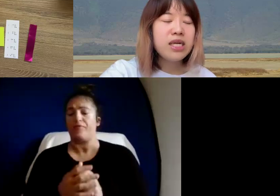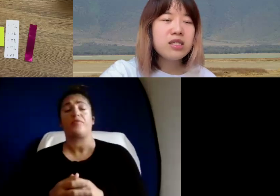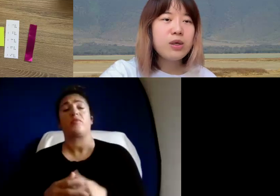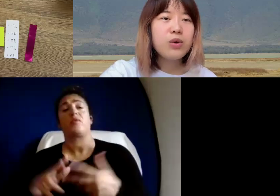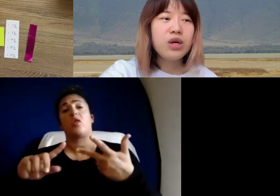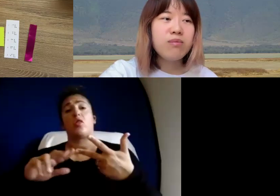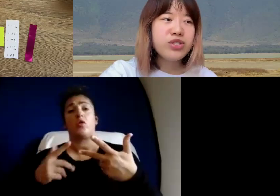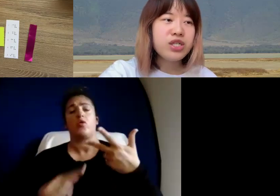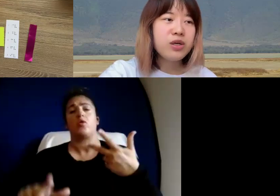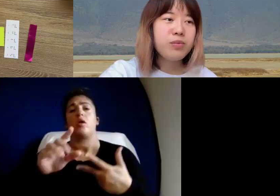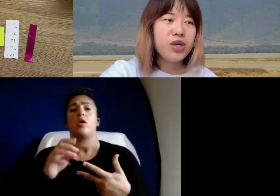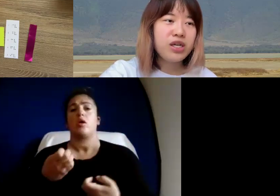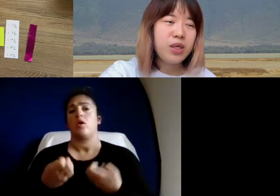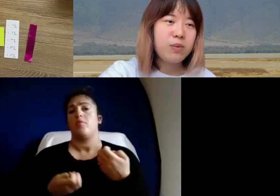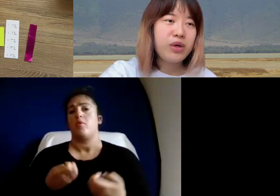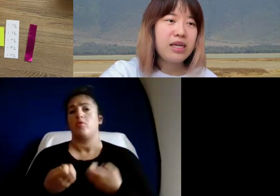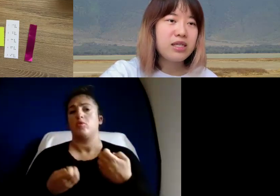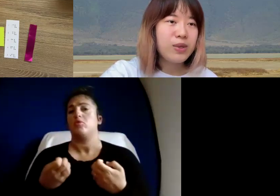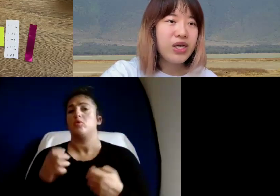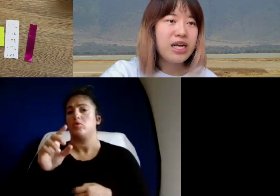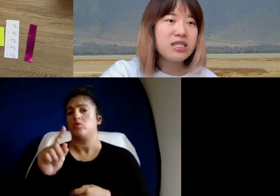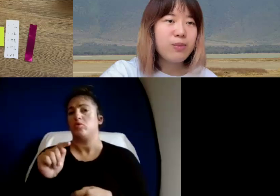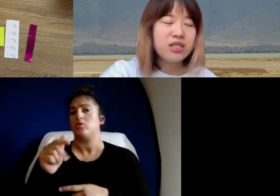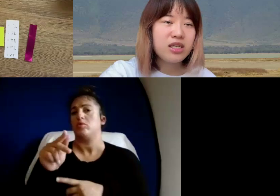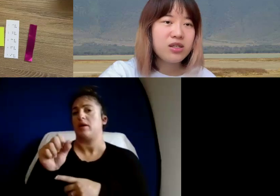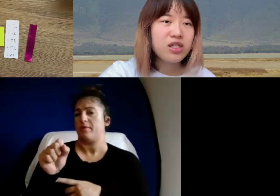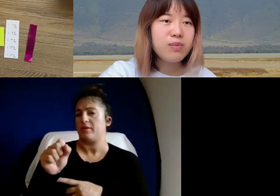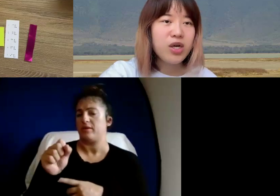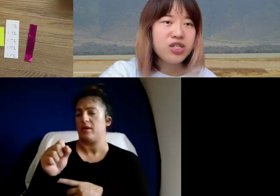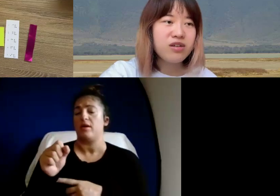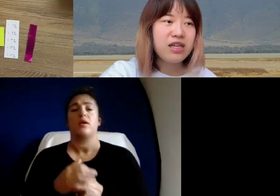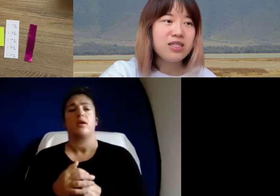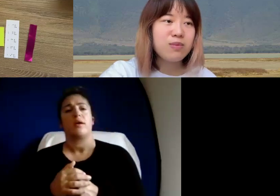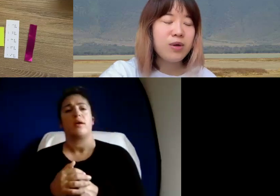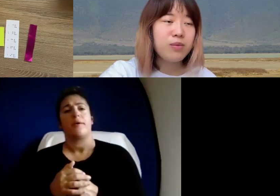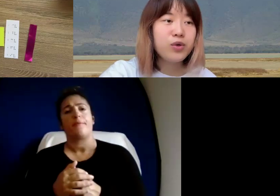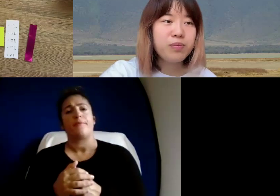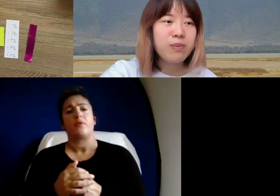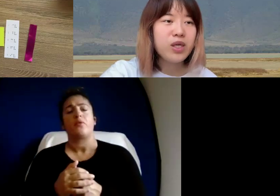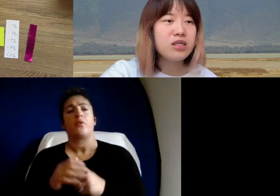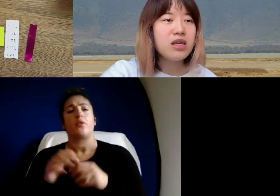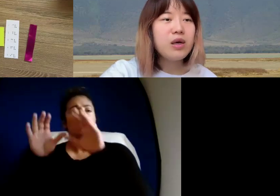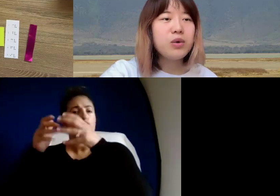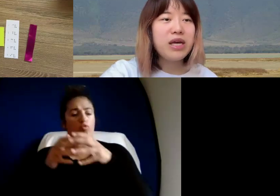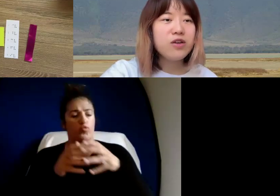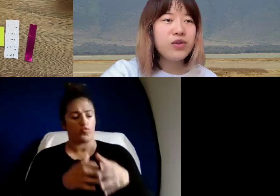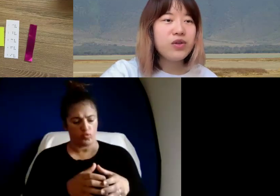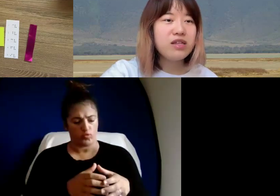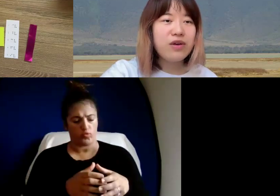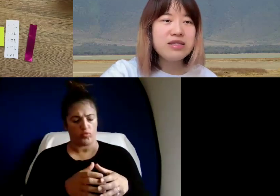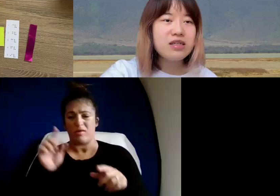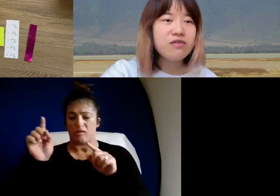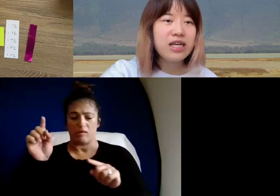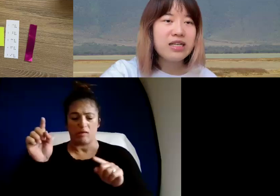is the mental or emotional burden people can experience, particularly marginalized group members who may